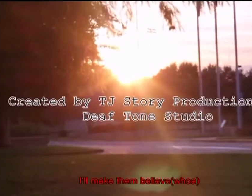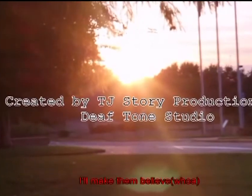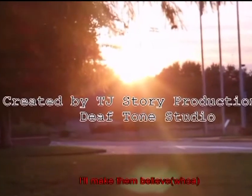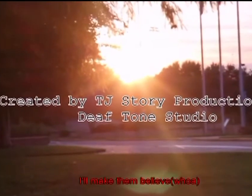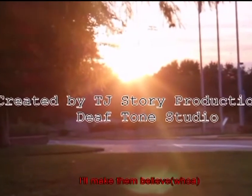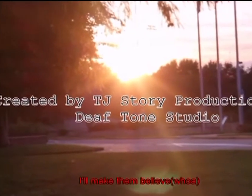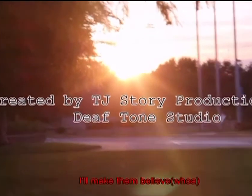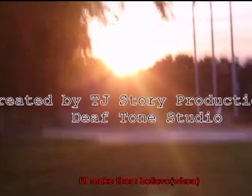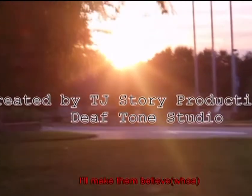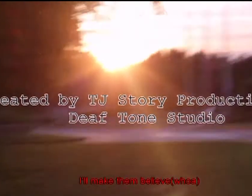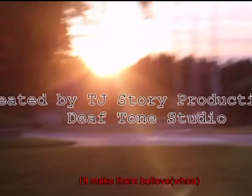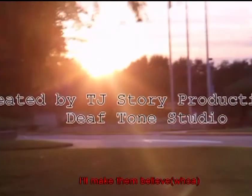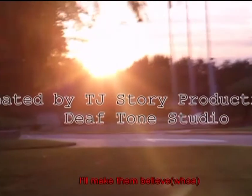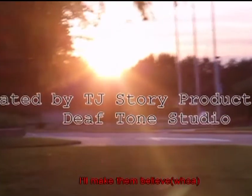them